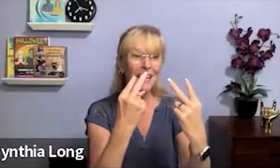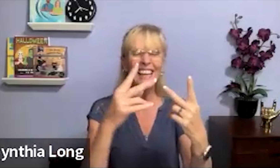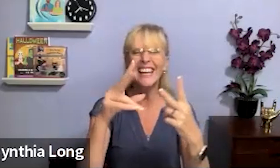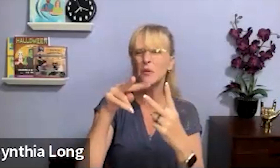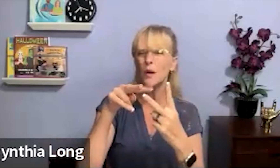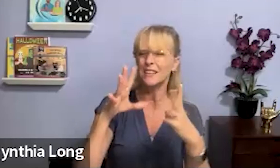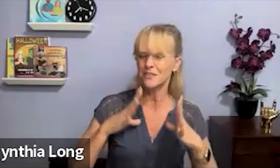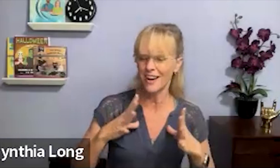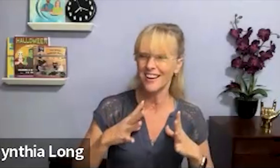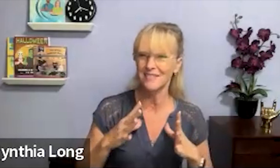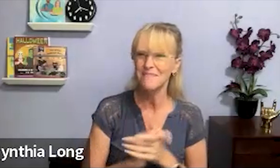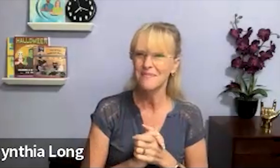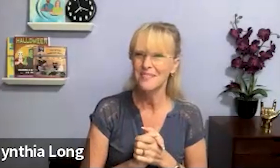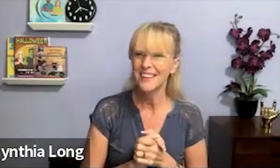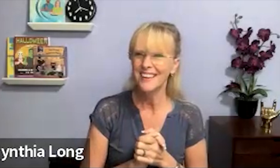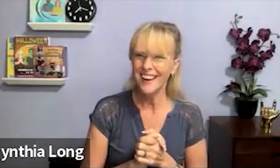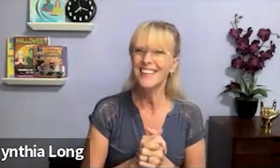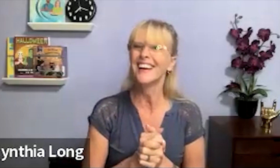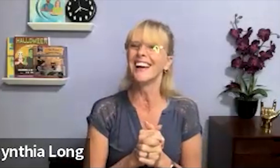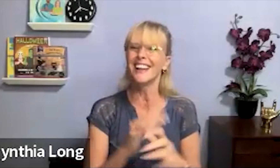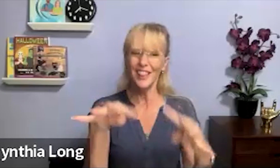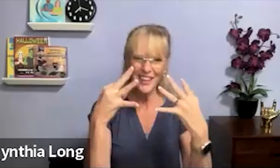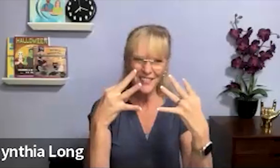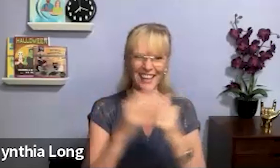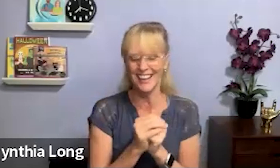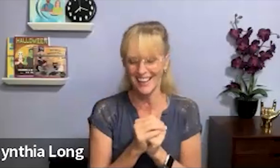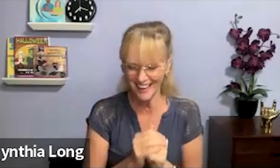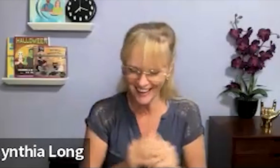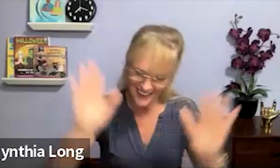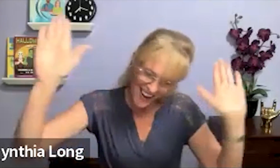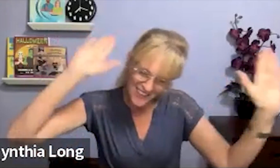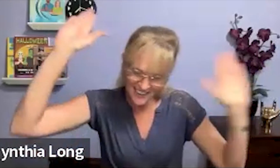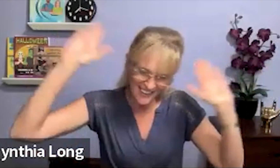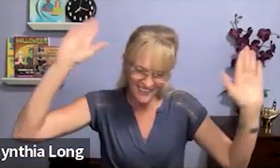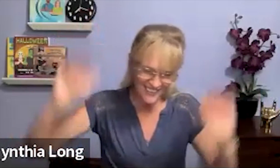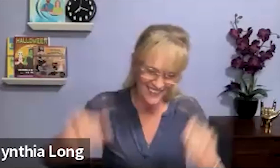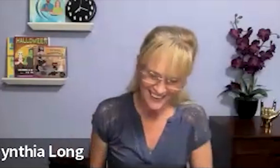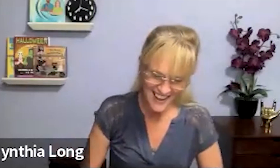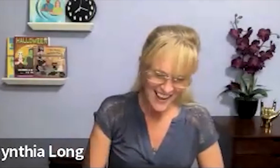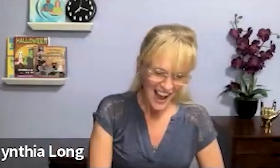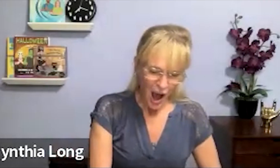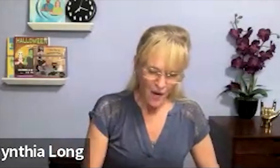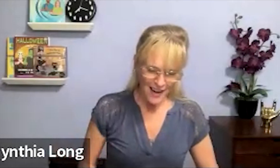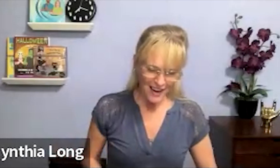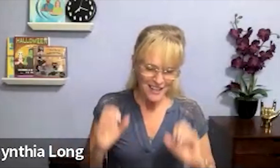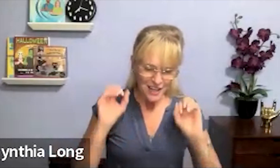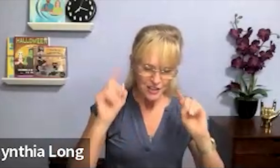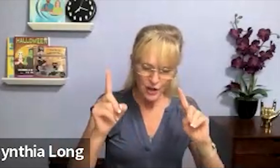me. Either one is fine. Yeah, look at me. I'm right here. Okay,